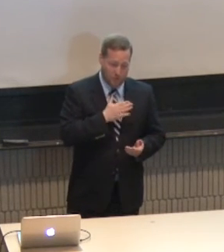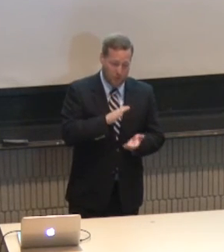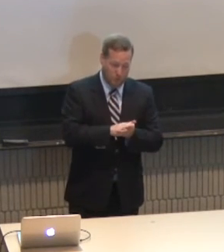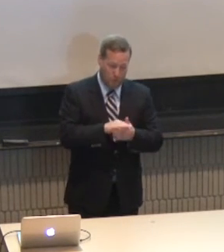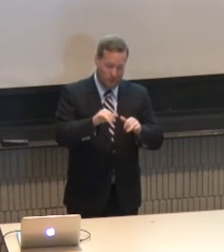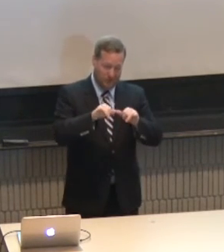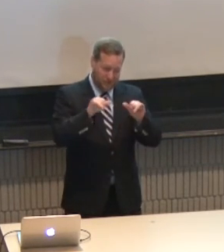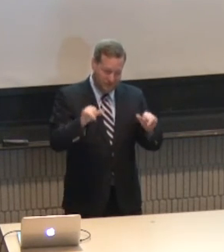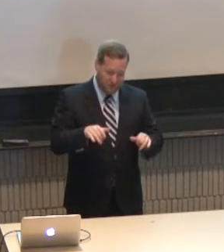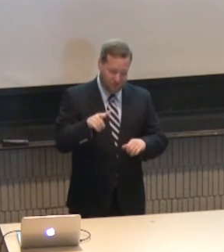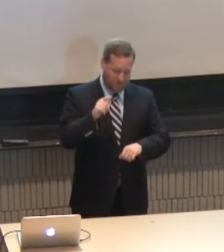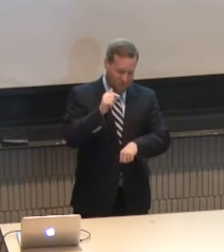called the language, sign language.